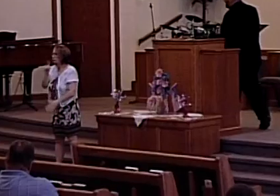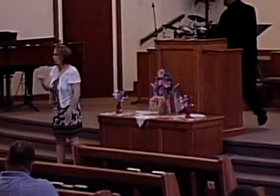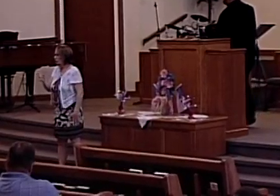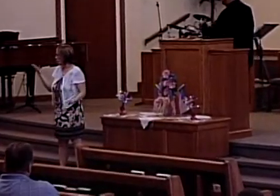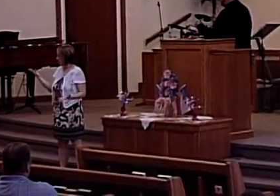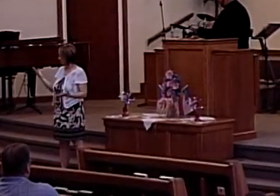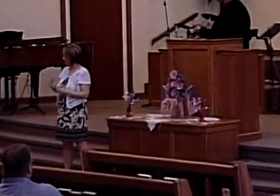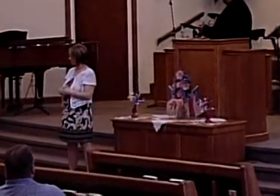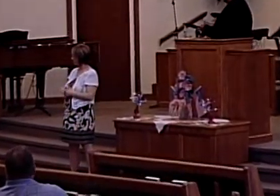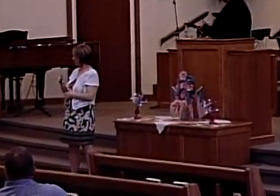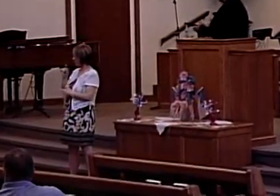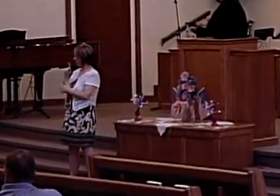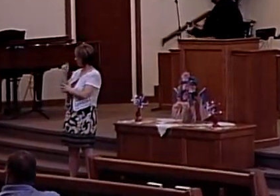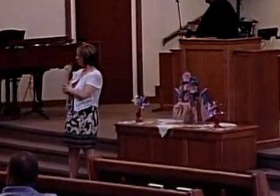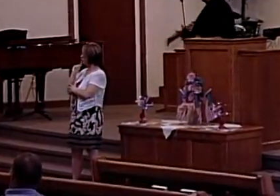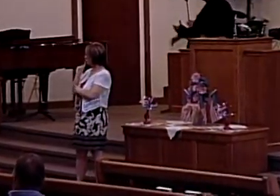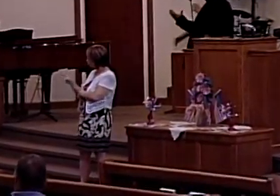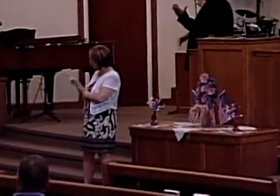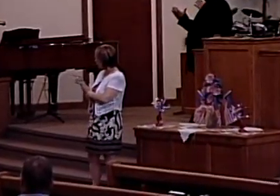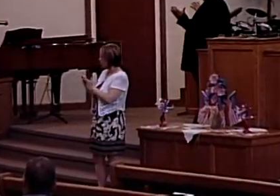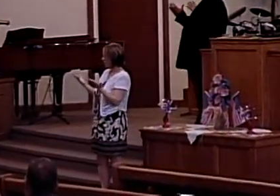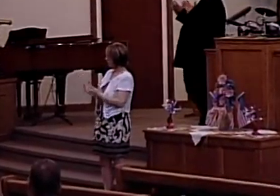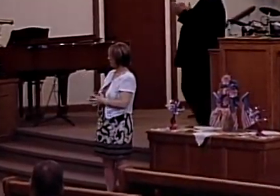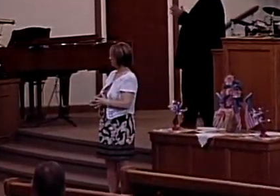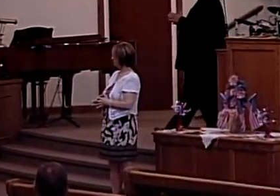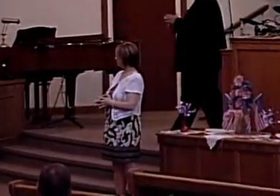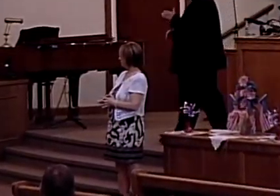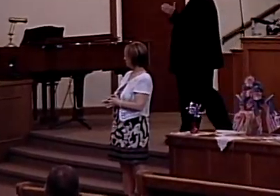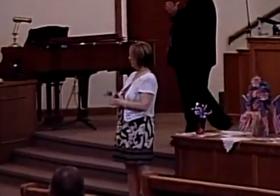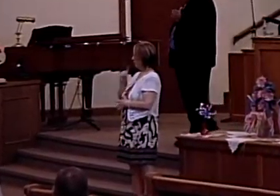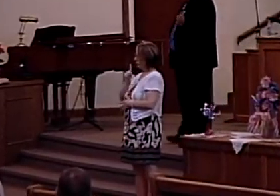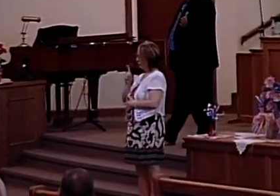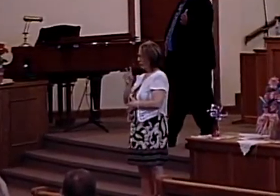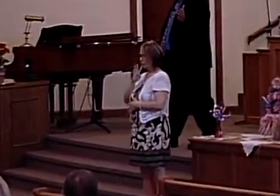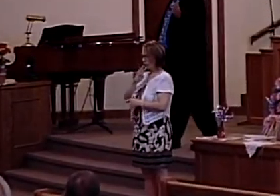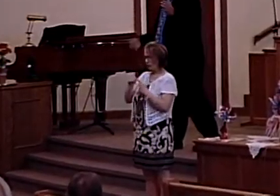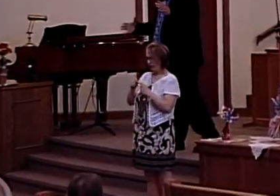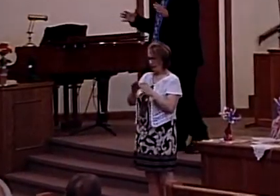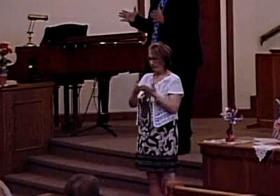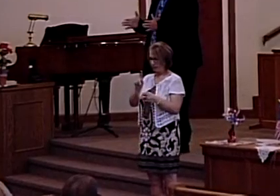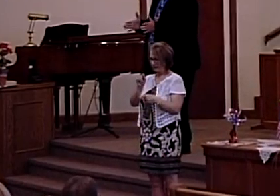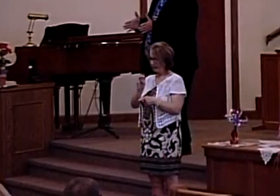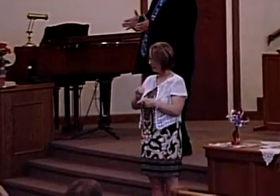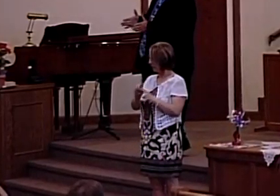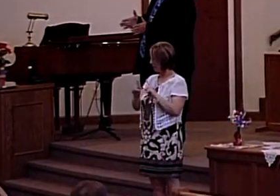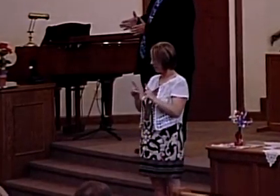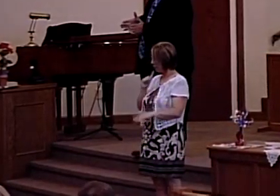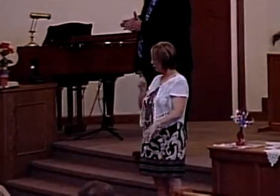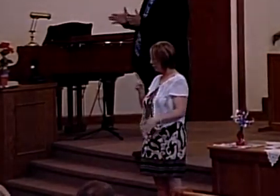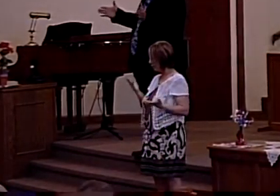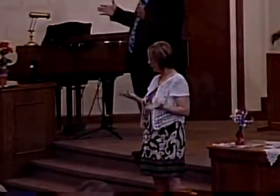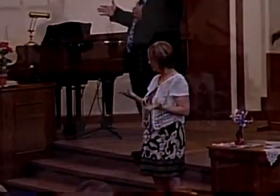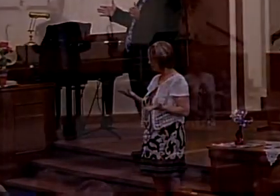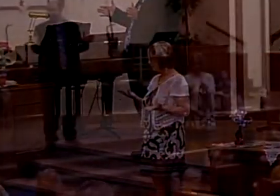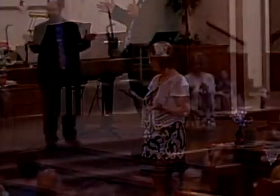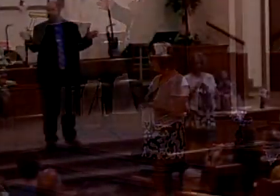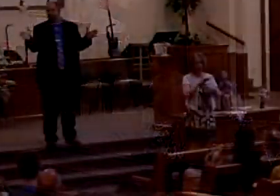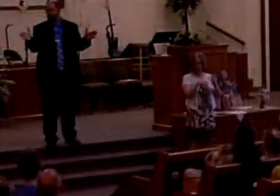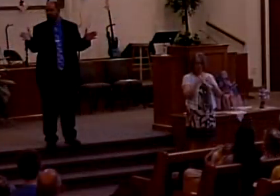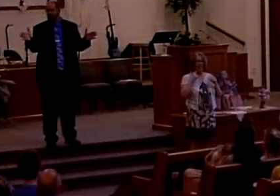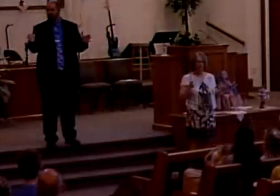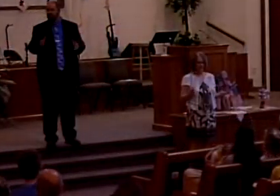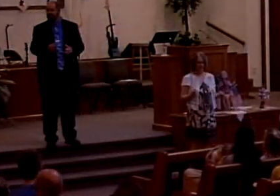What is the truth? You say, well, the truth, we've talked about that in the book of Timothy, but the truth is this: all have sinned